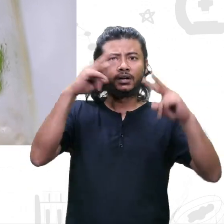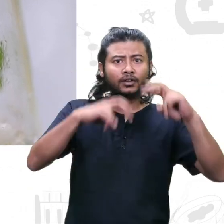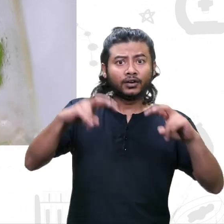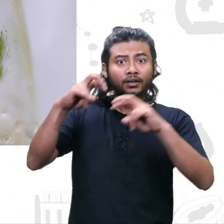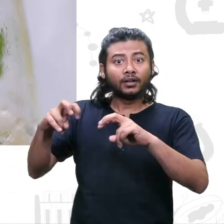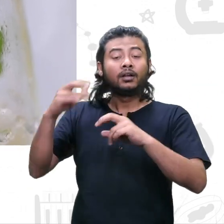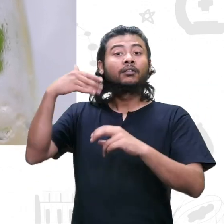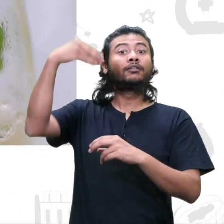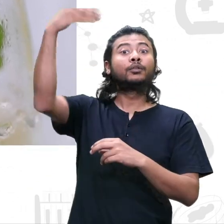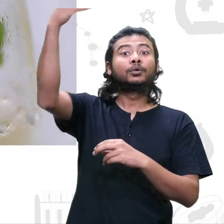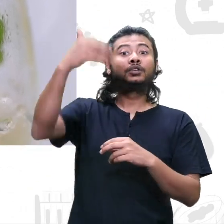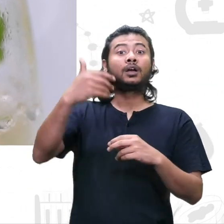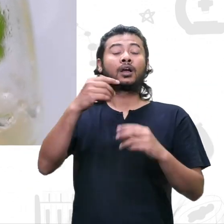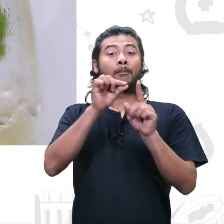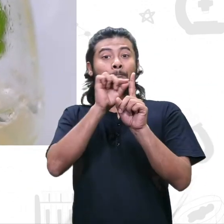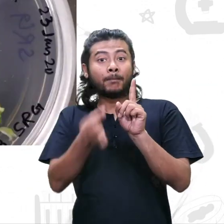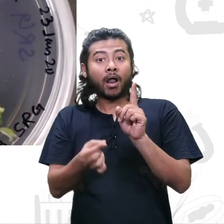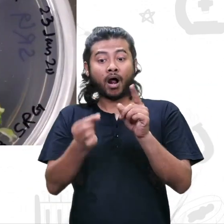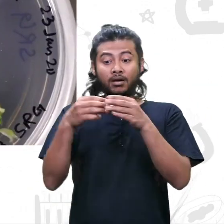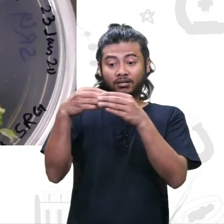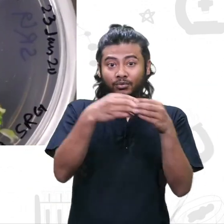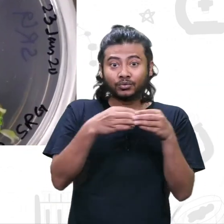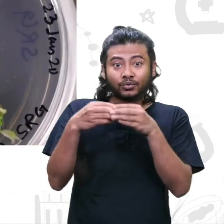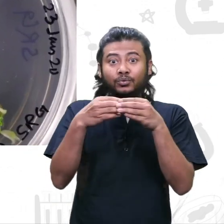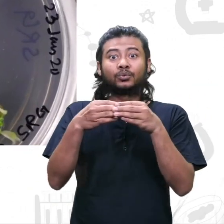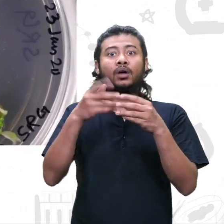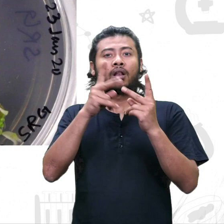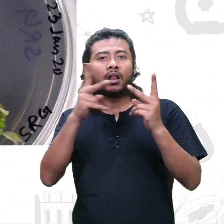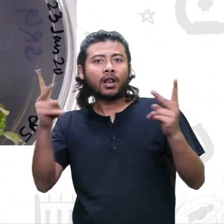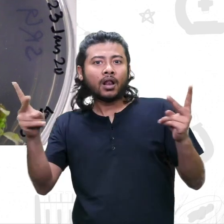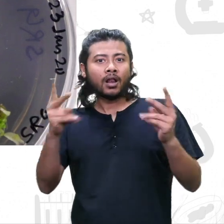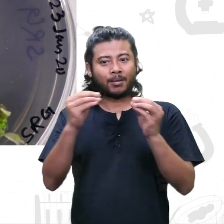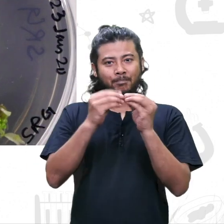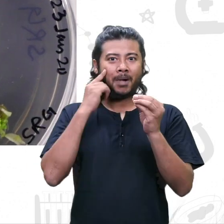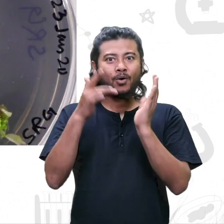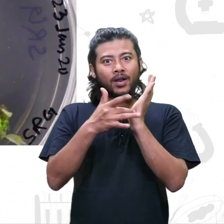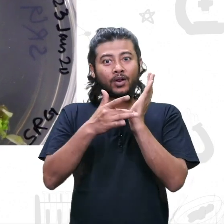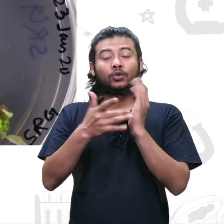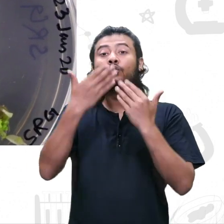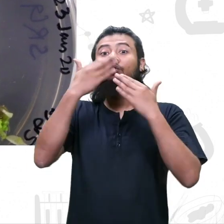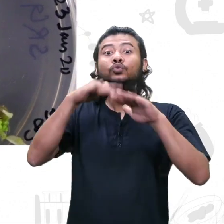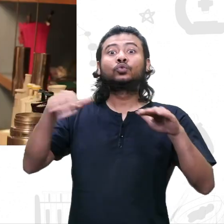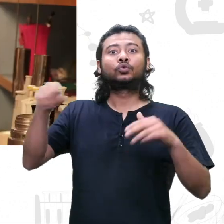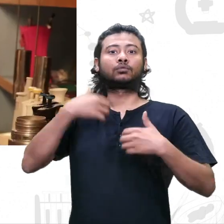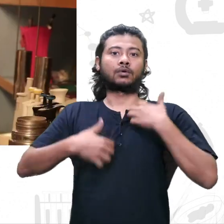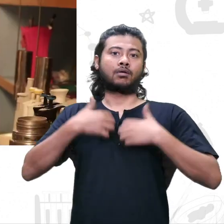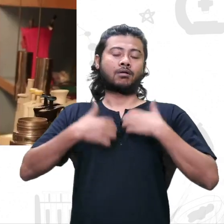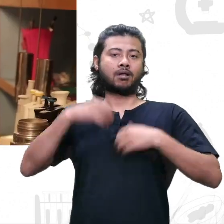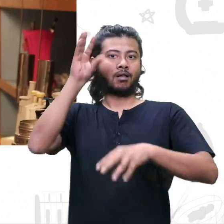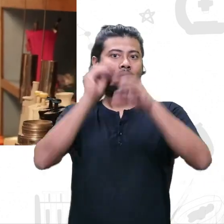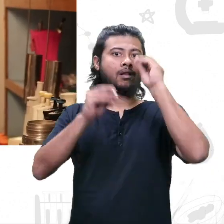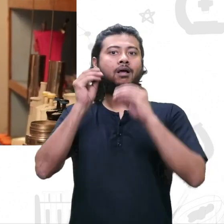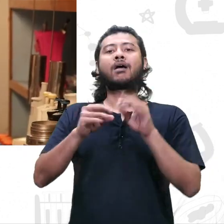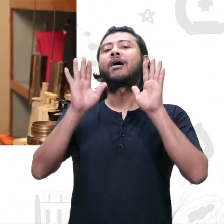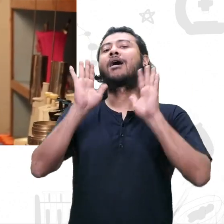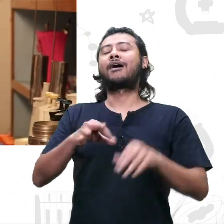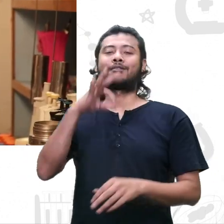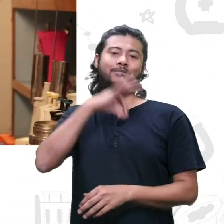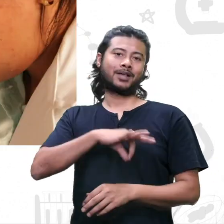Like such innovations, the future in biotechnology and plant tissue culture is highly advantageous